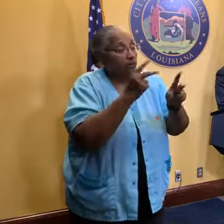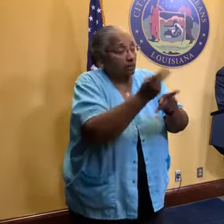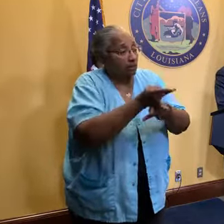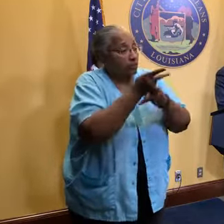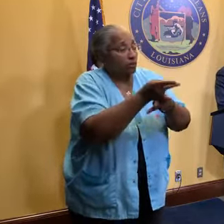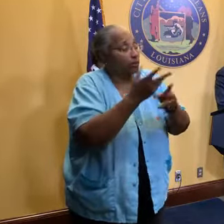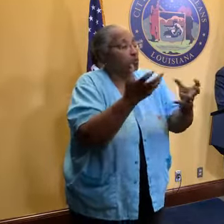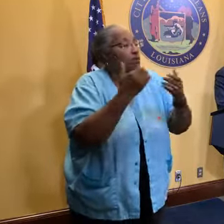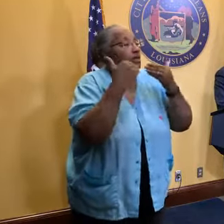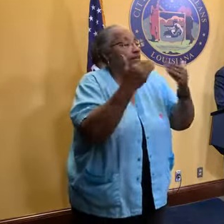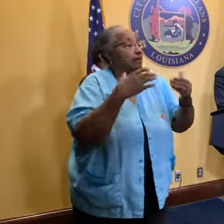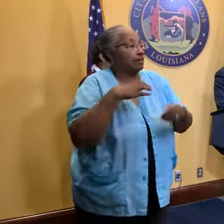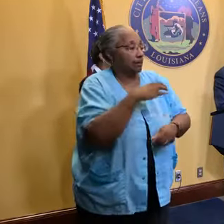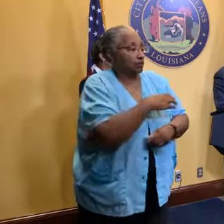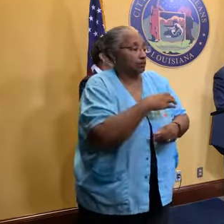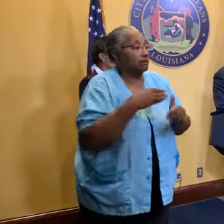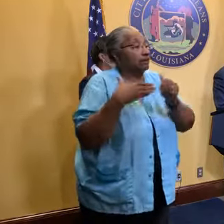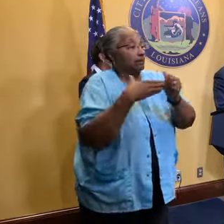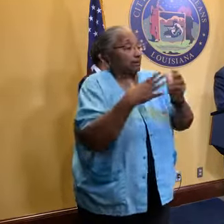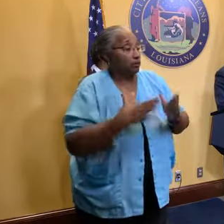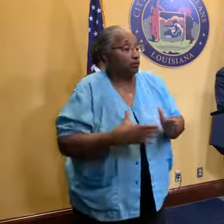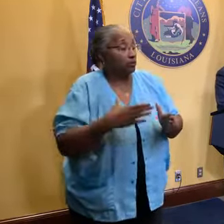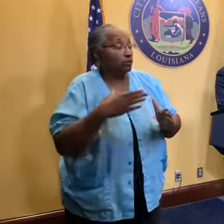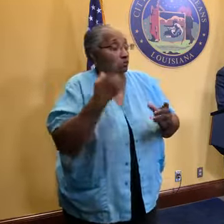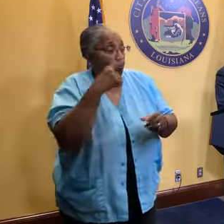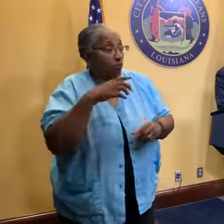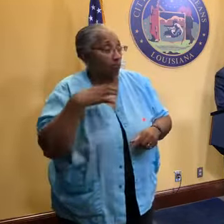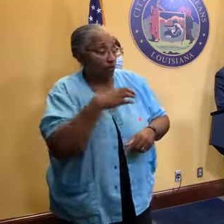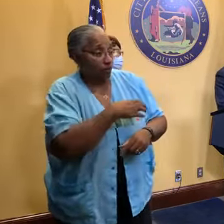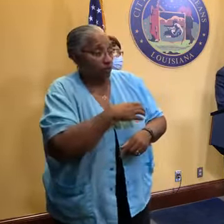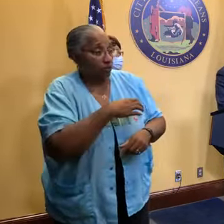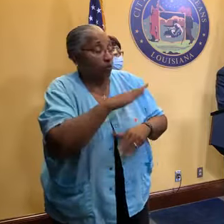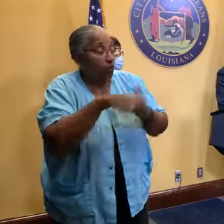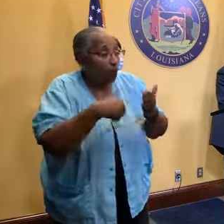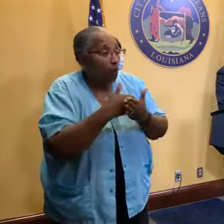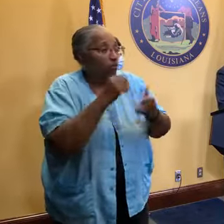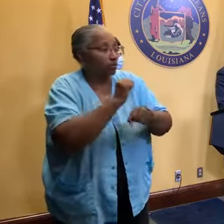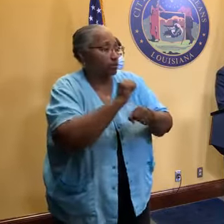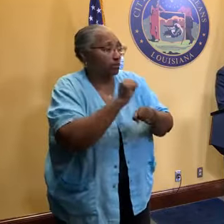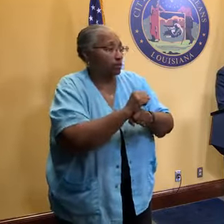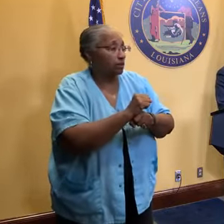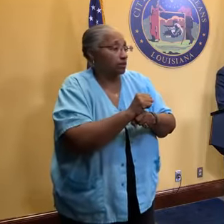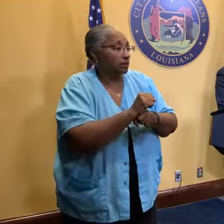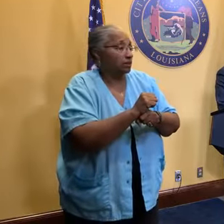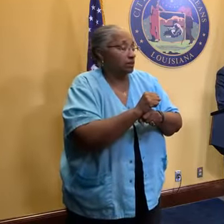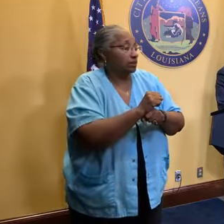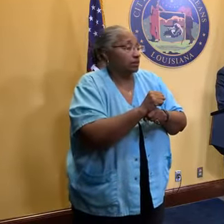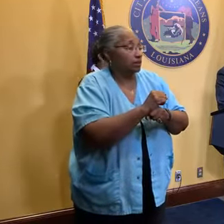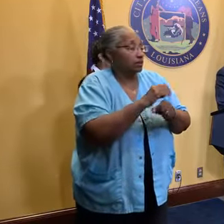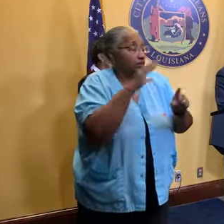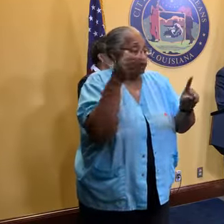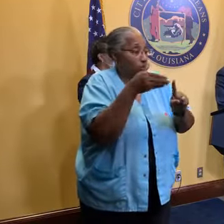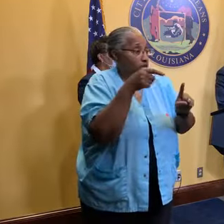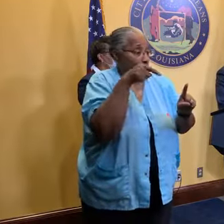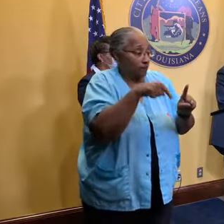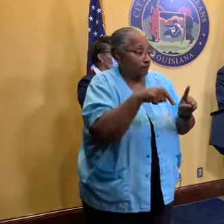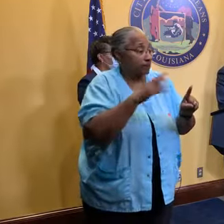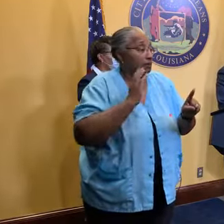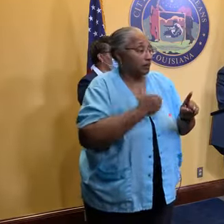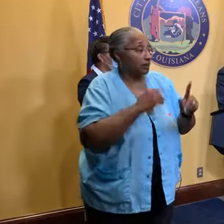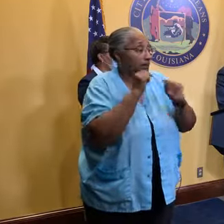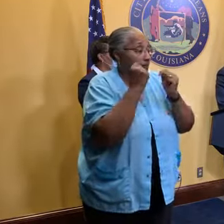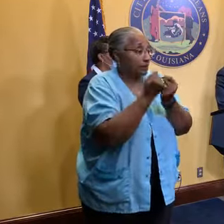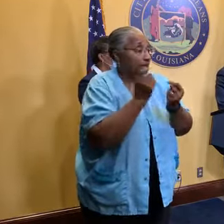council and the leadership of the council and all the council members for all their work regarding this, and especially our teams and